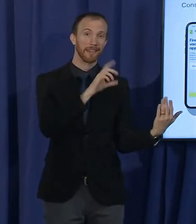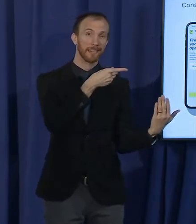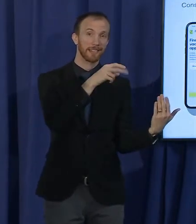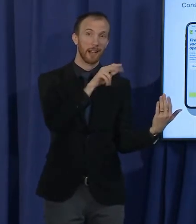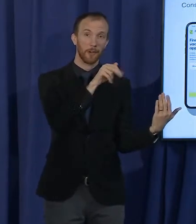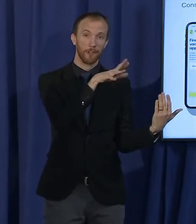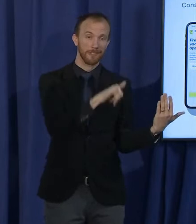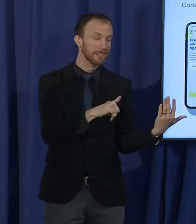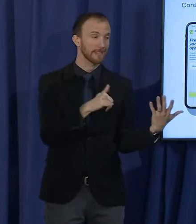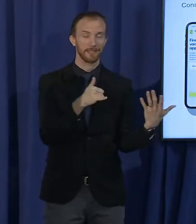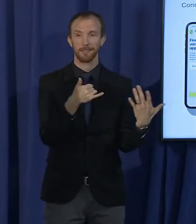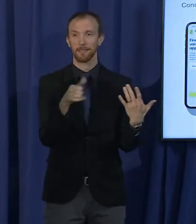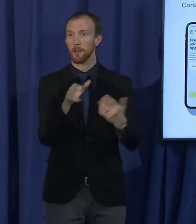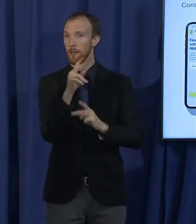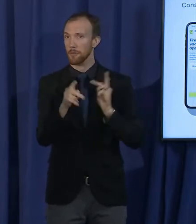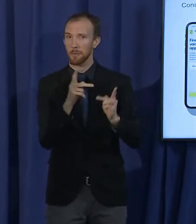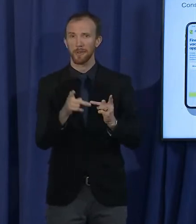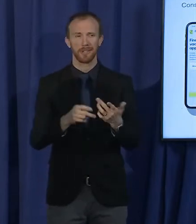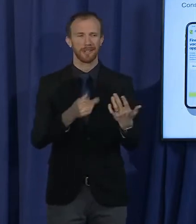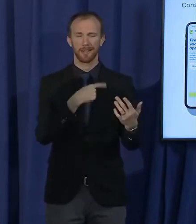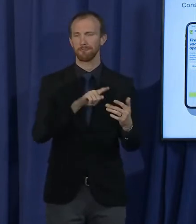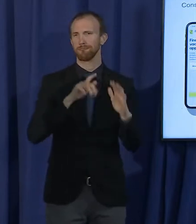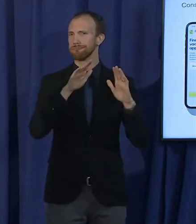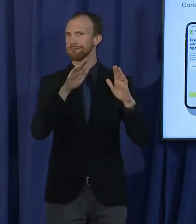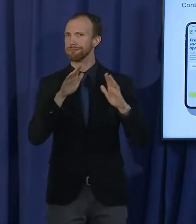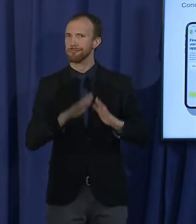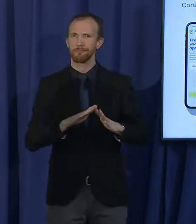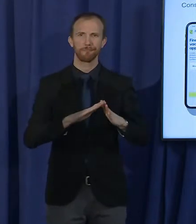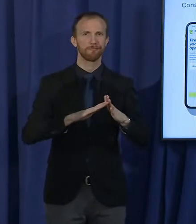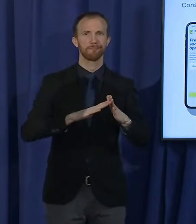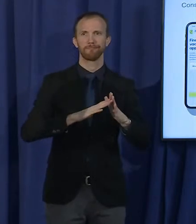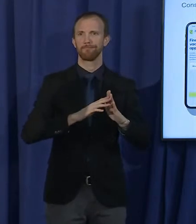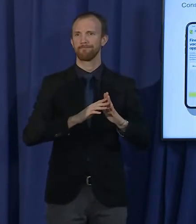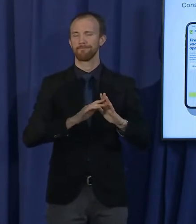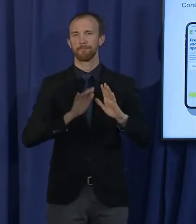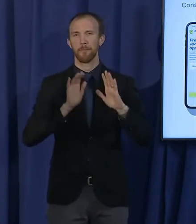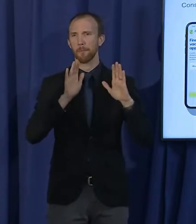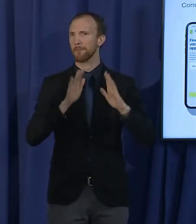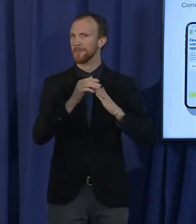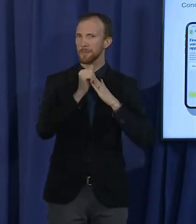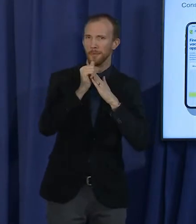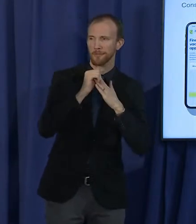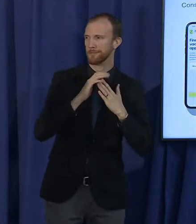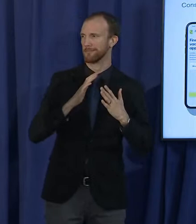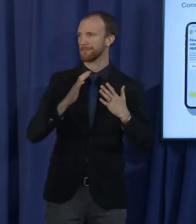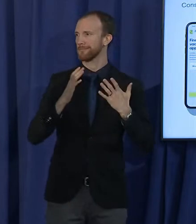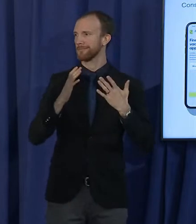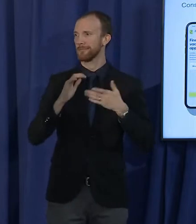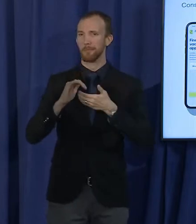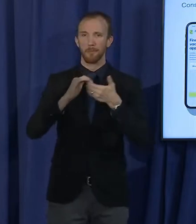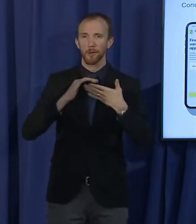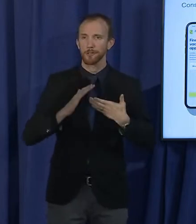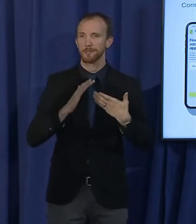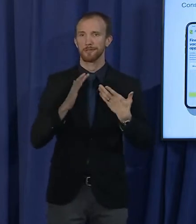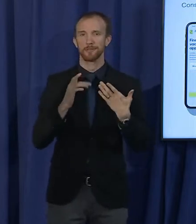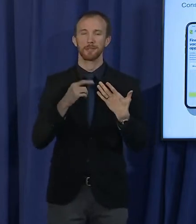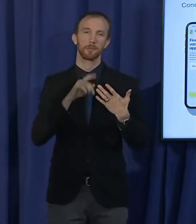been shown real leadership and speed here. They've been a model partnership for us. And I want to say on behalf